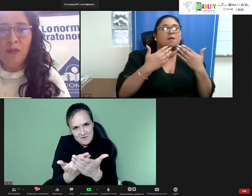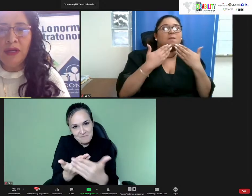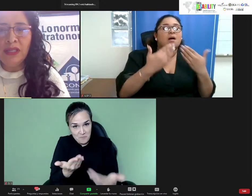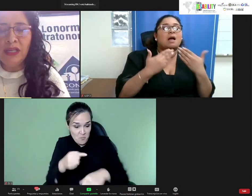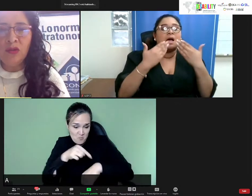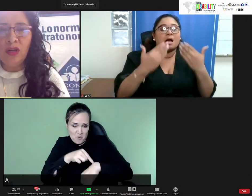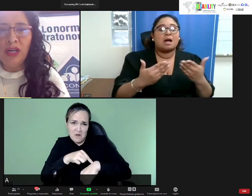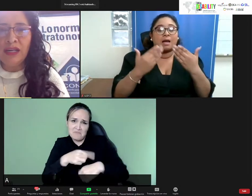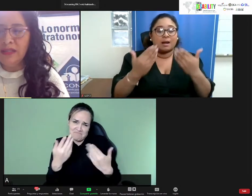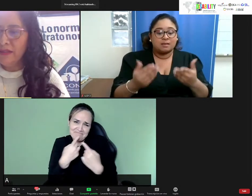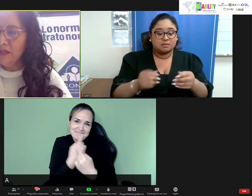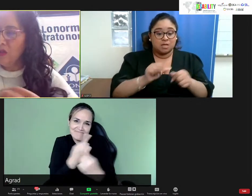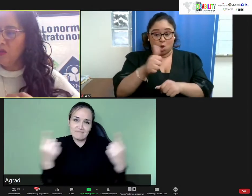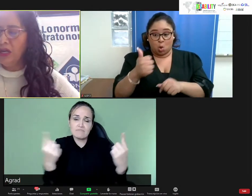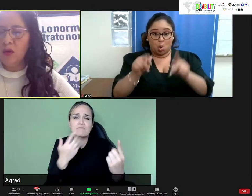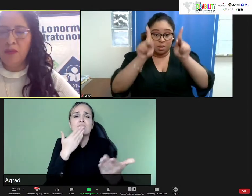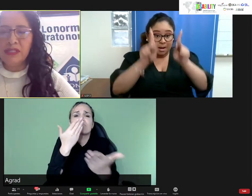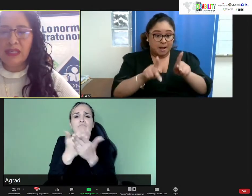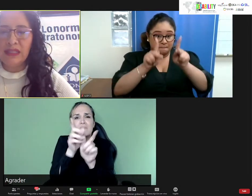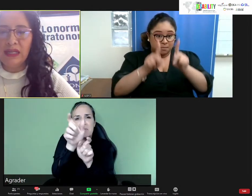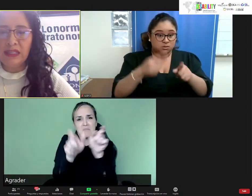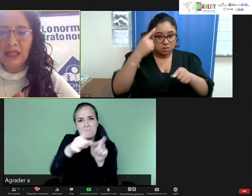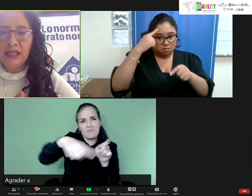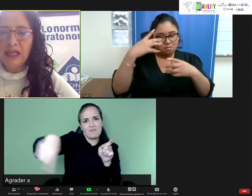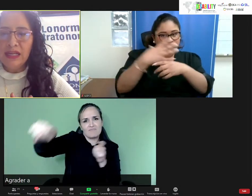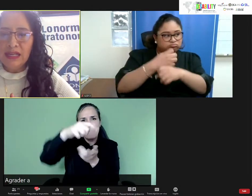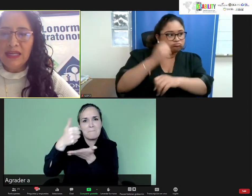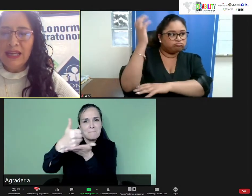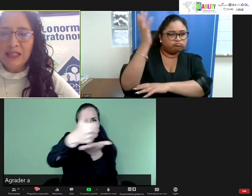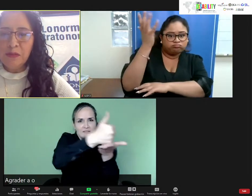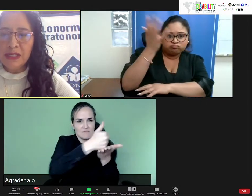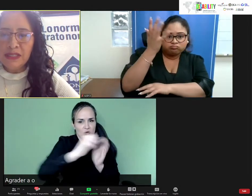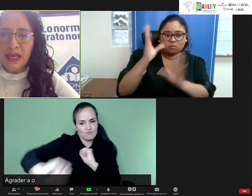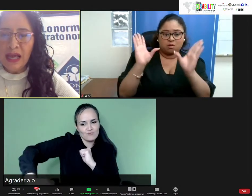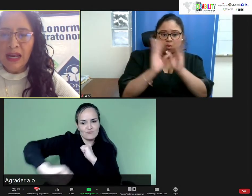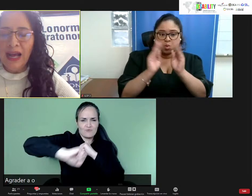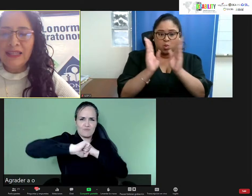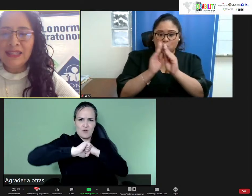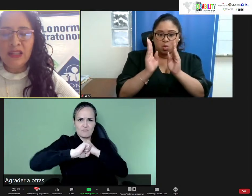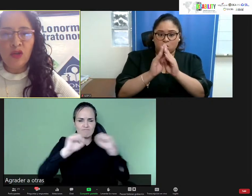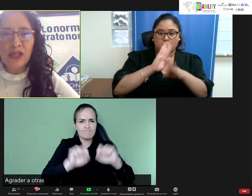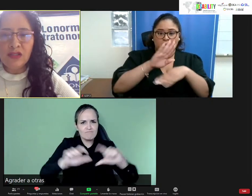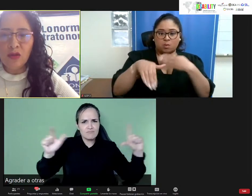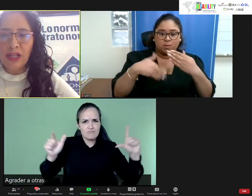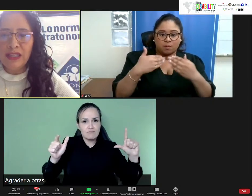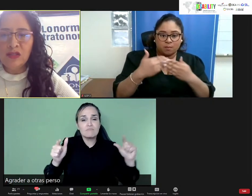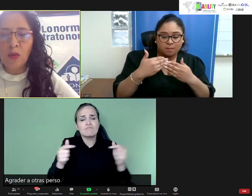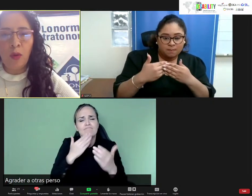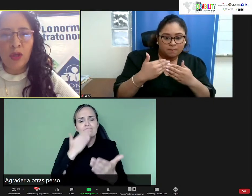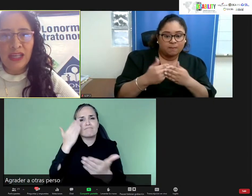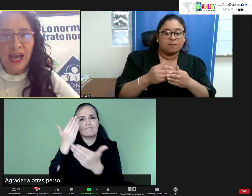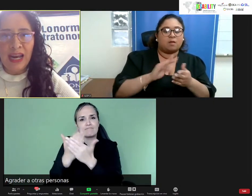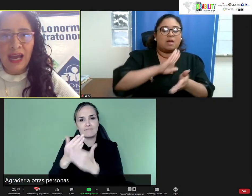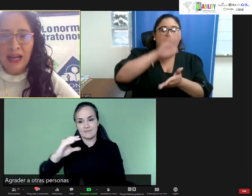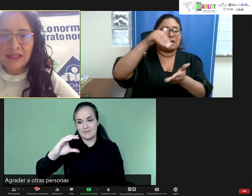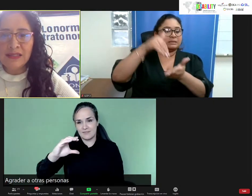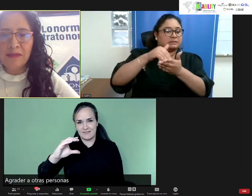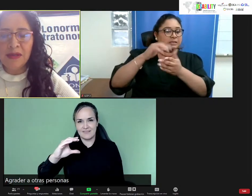to thank other people who have accompanied the realization of the satellite summit and mainly